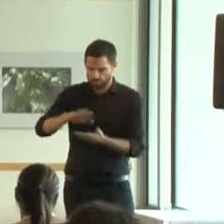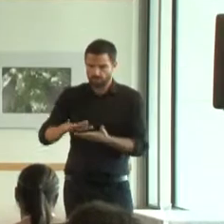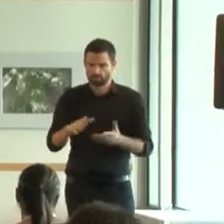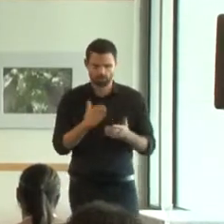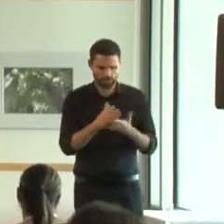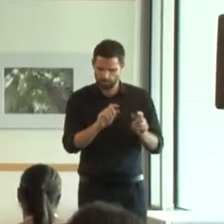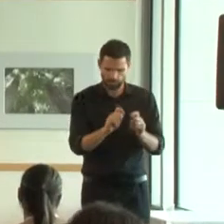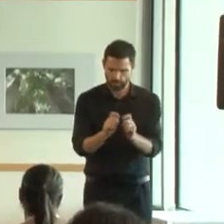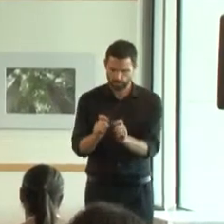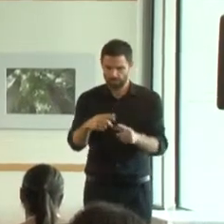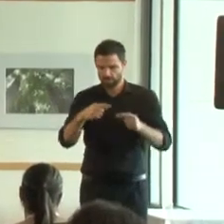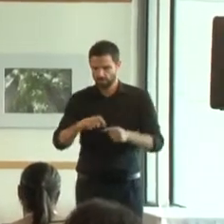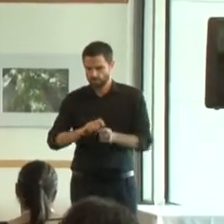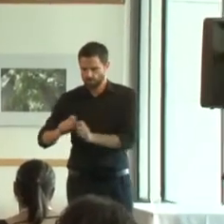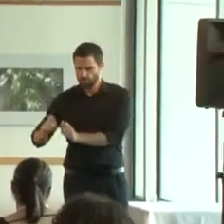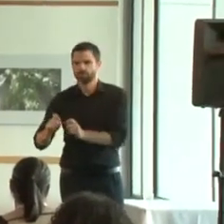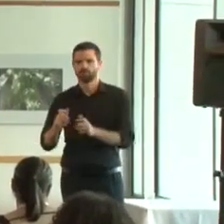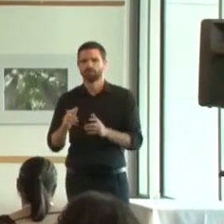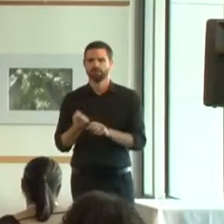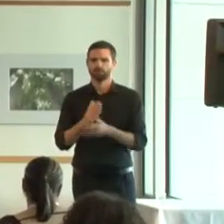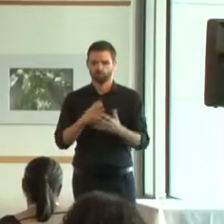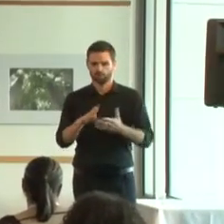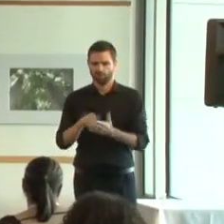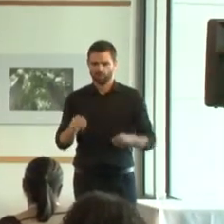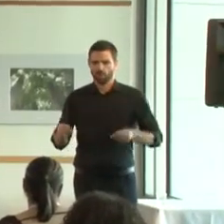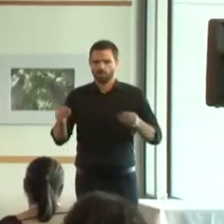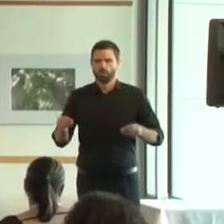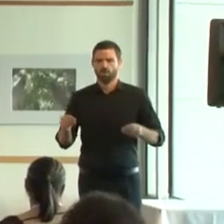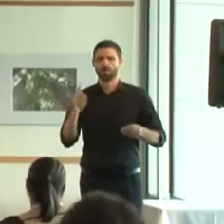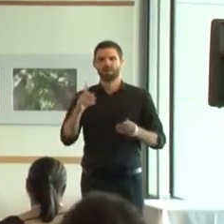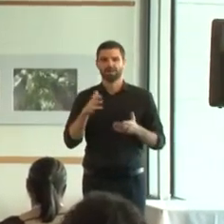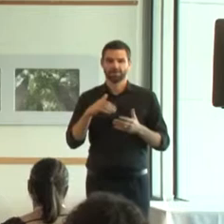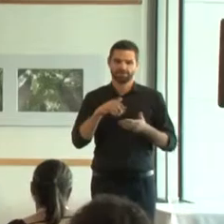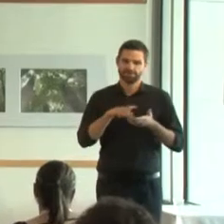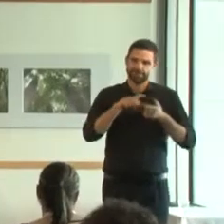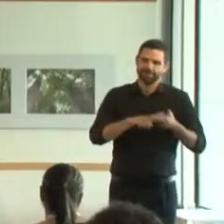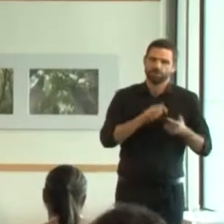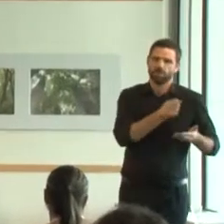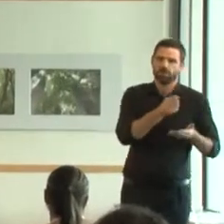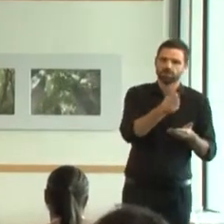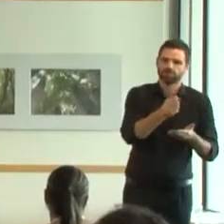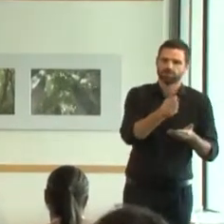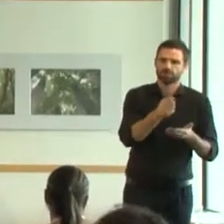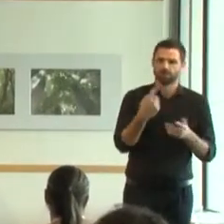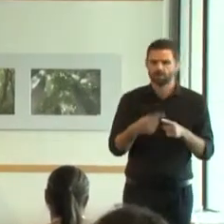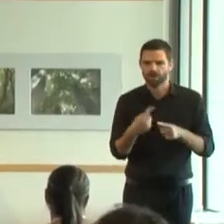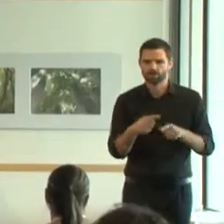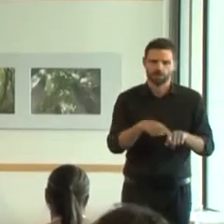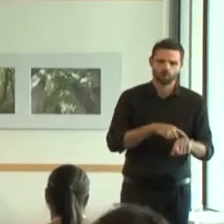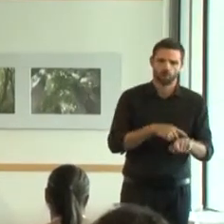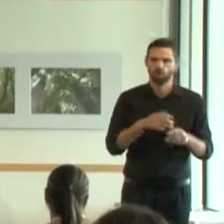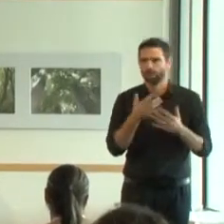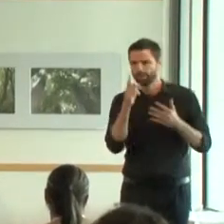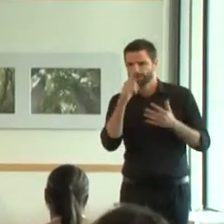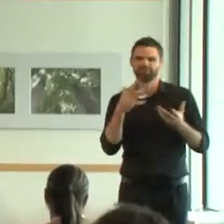complicated job to get stuck into. So we used to do this work basically as budget would allow us to kind of get them through and out the door. We keep